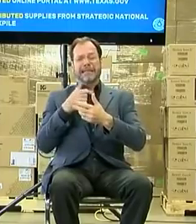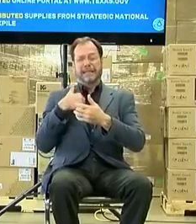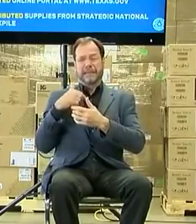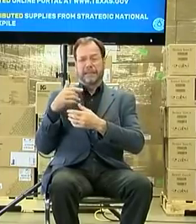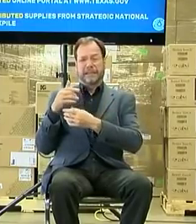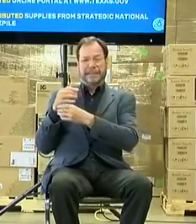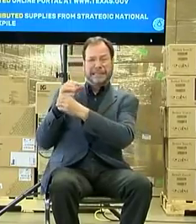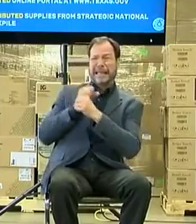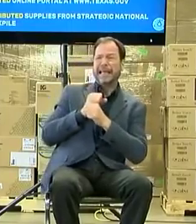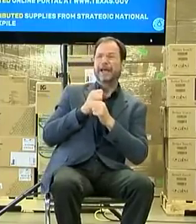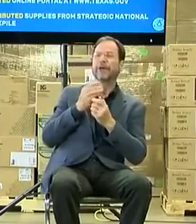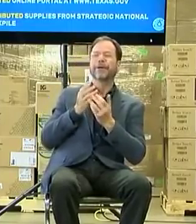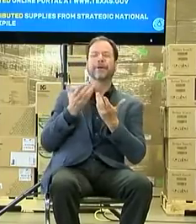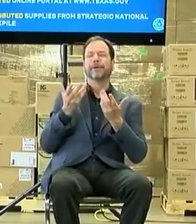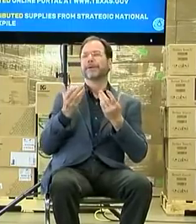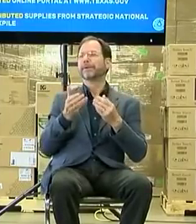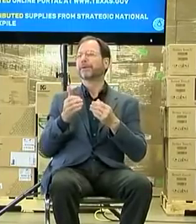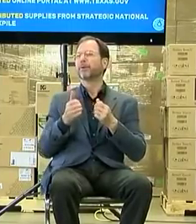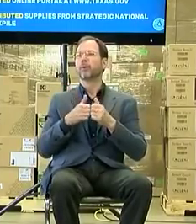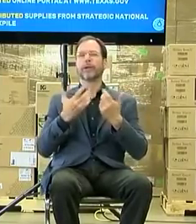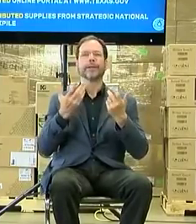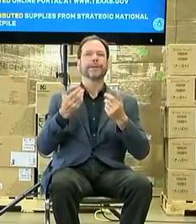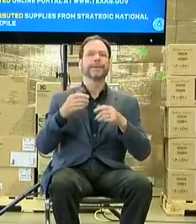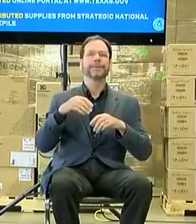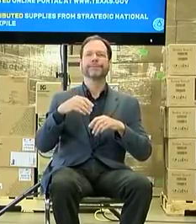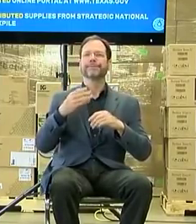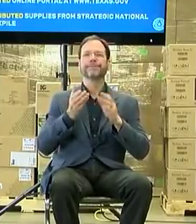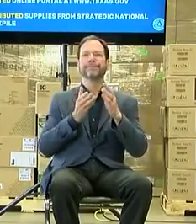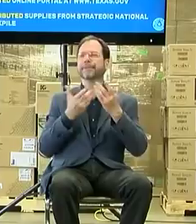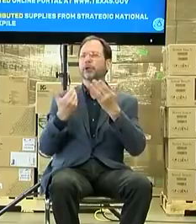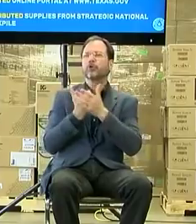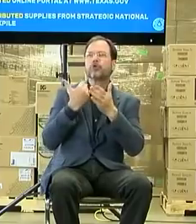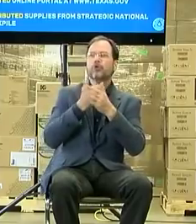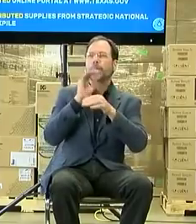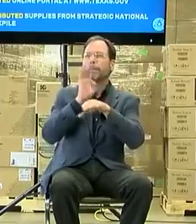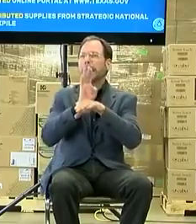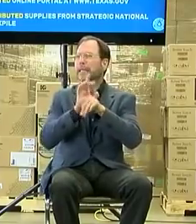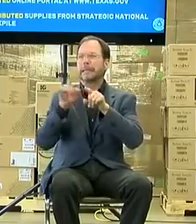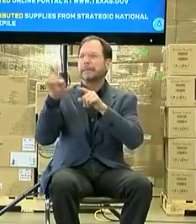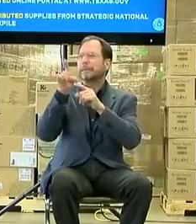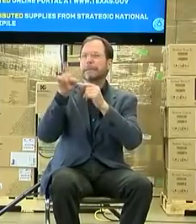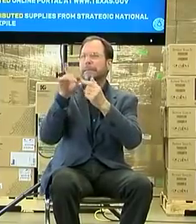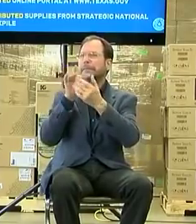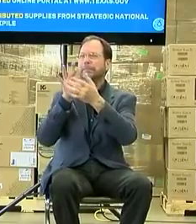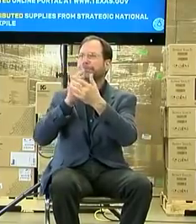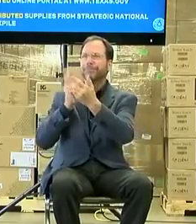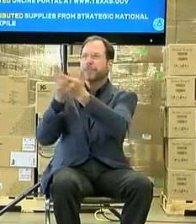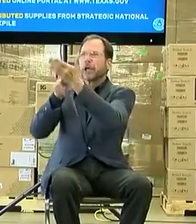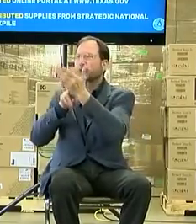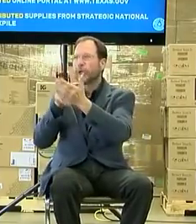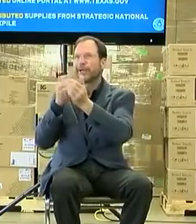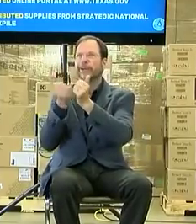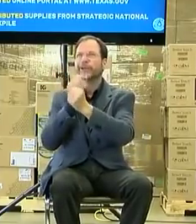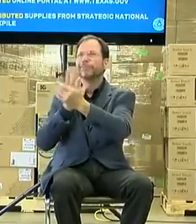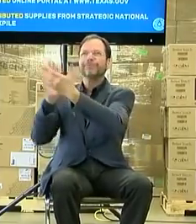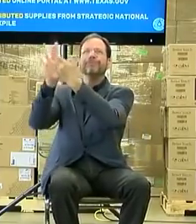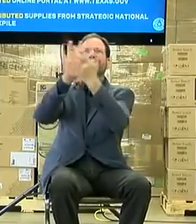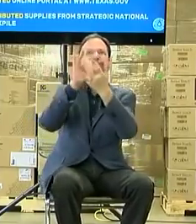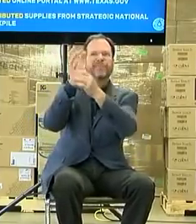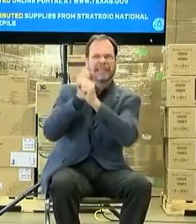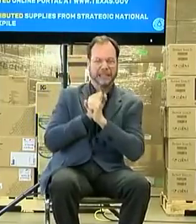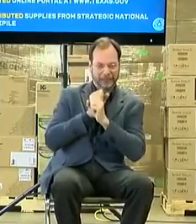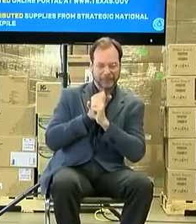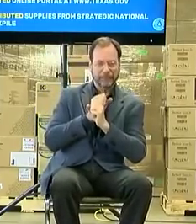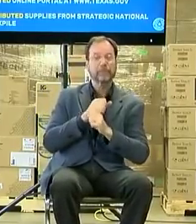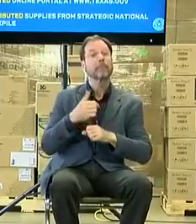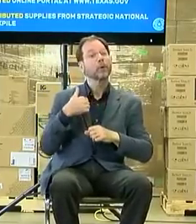through entities that our new supply chain team is working to contract with. We do continue